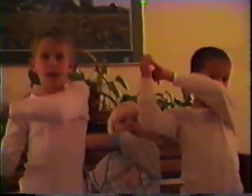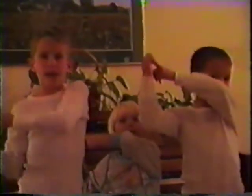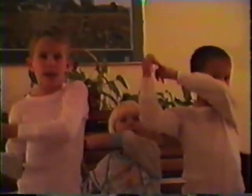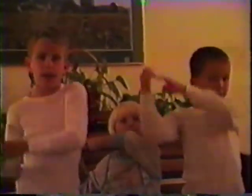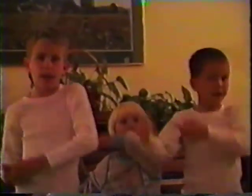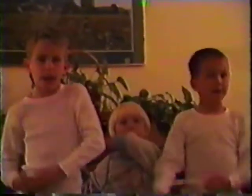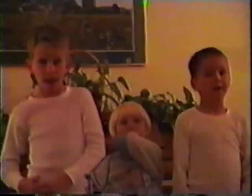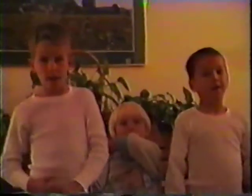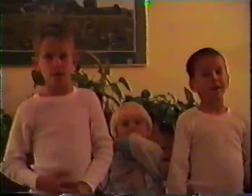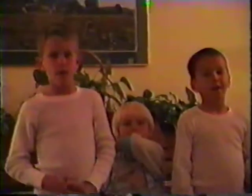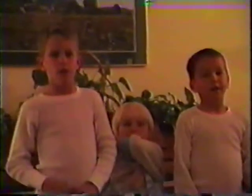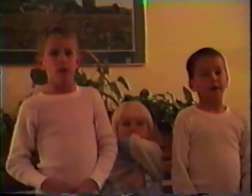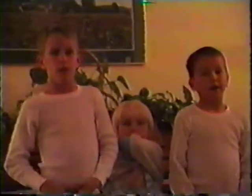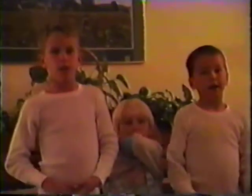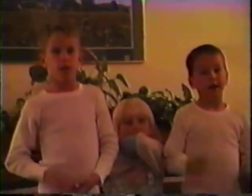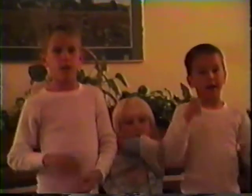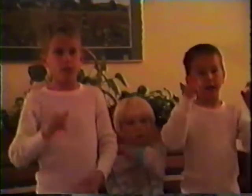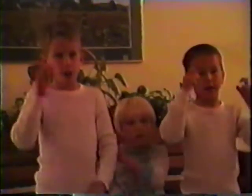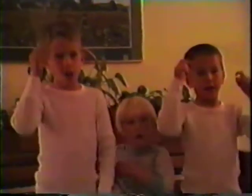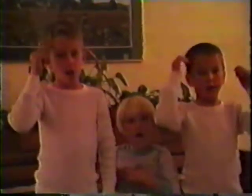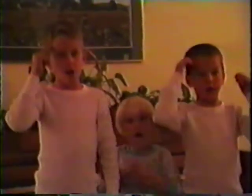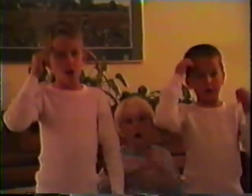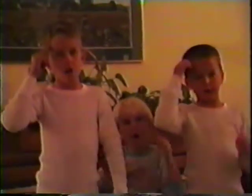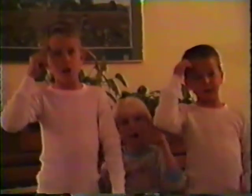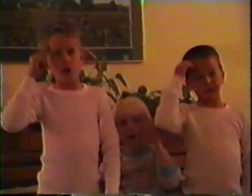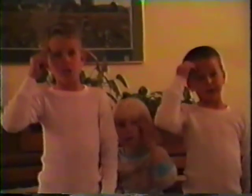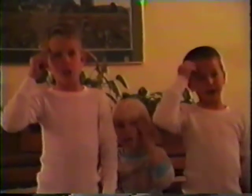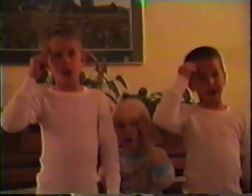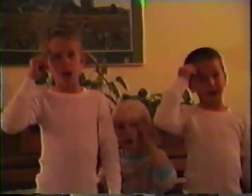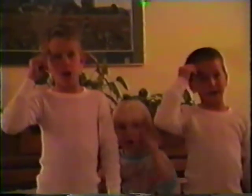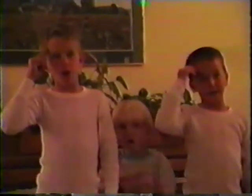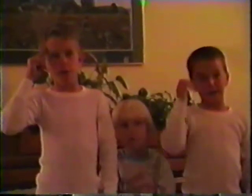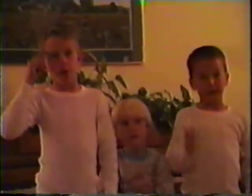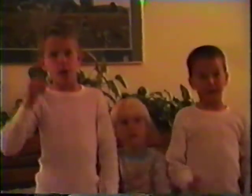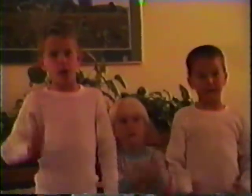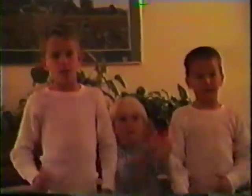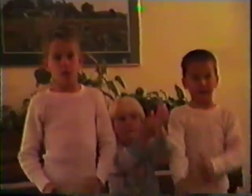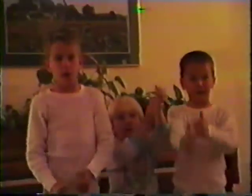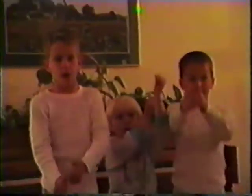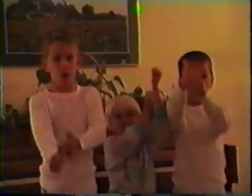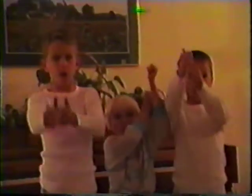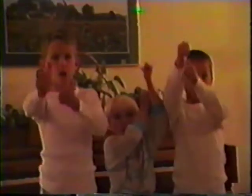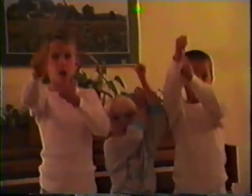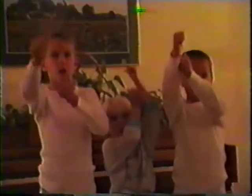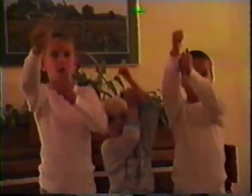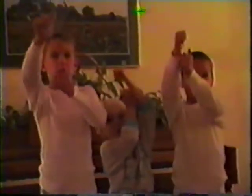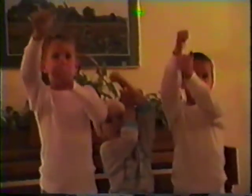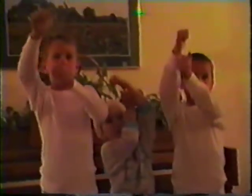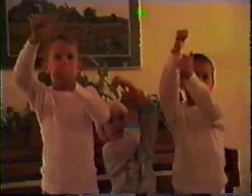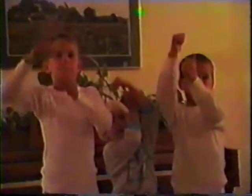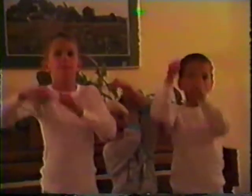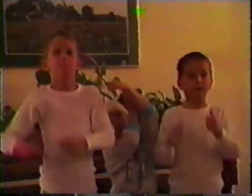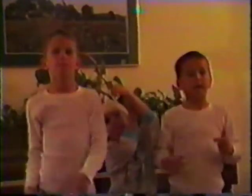He knows I will follow Him,